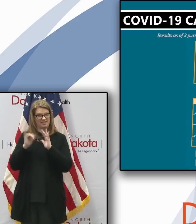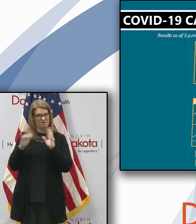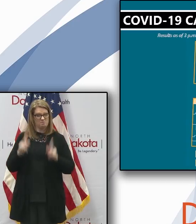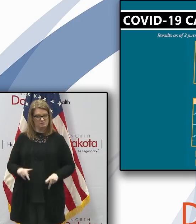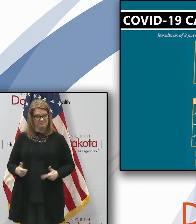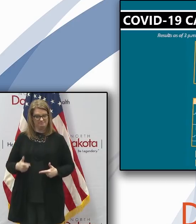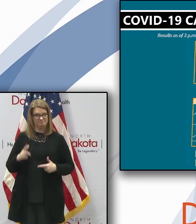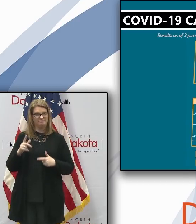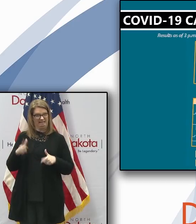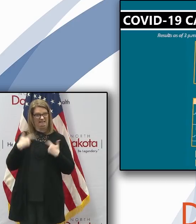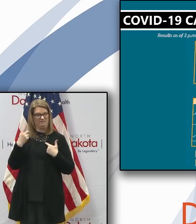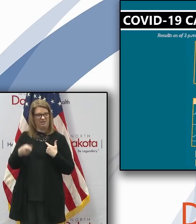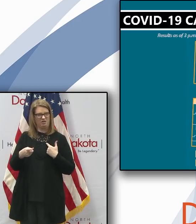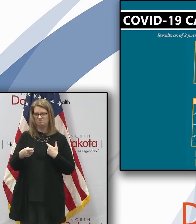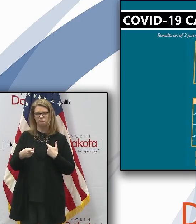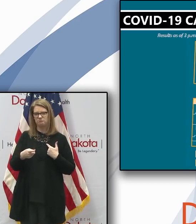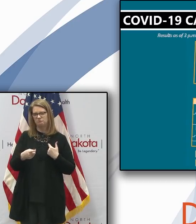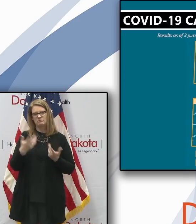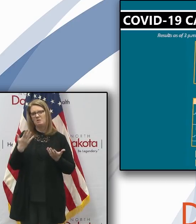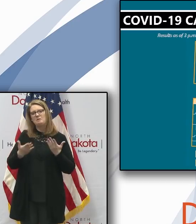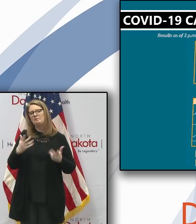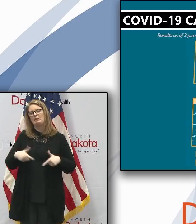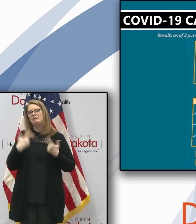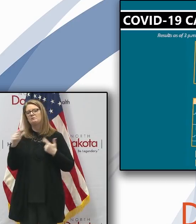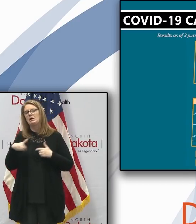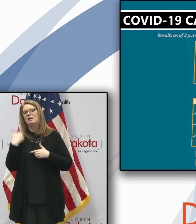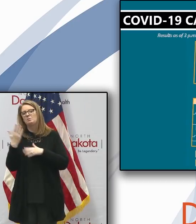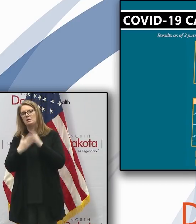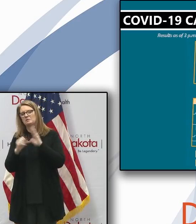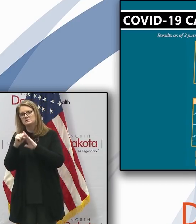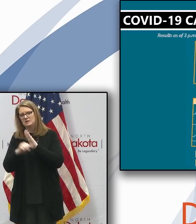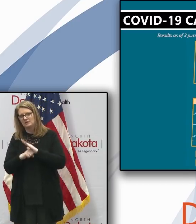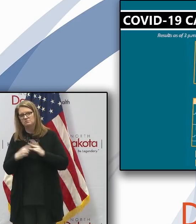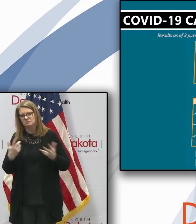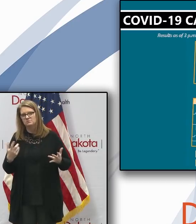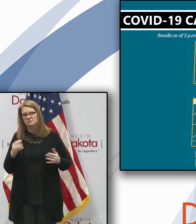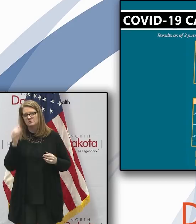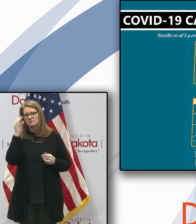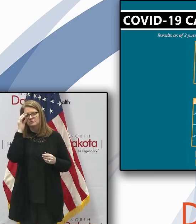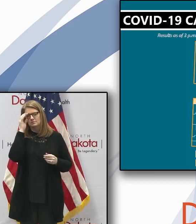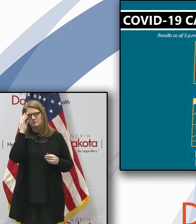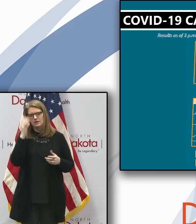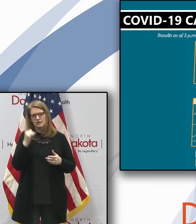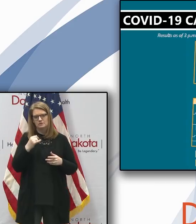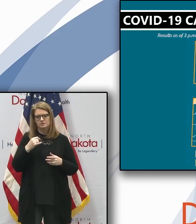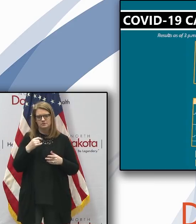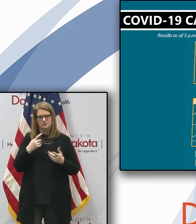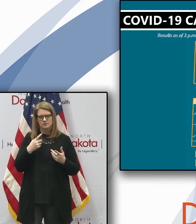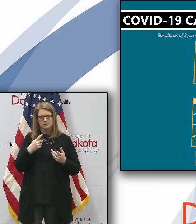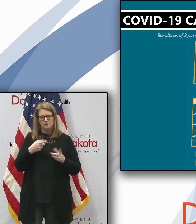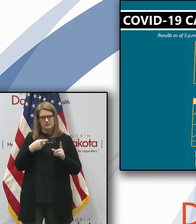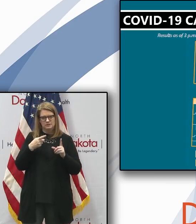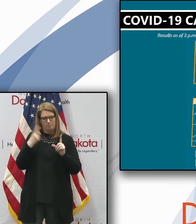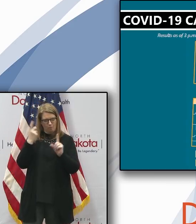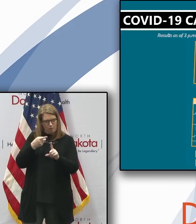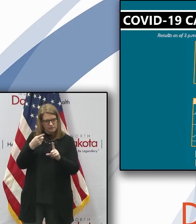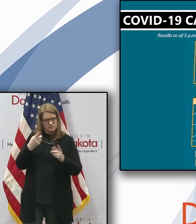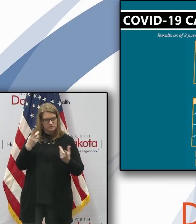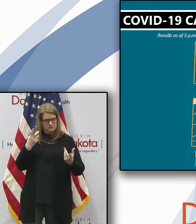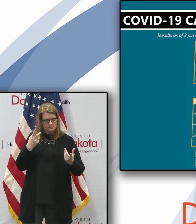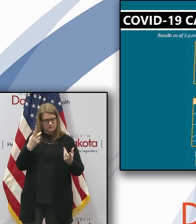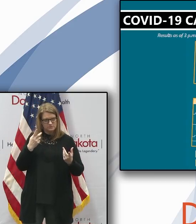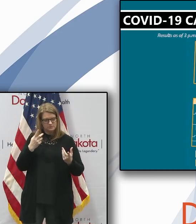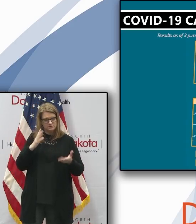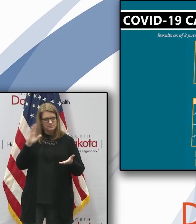in that county. They could be in another part of the state, but they are the point of that is